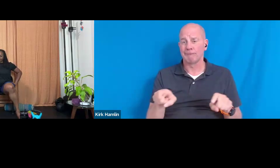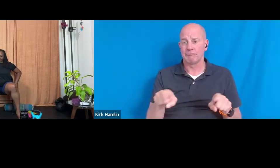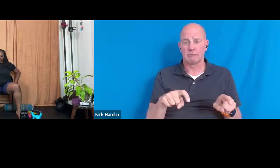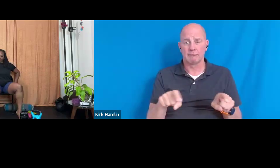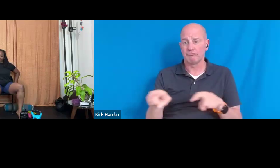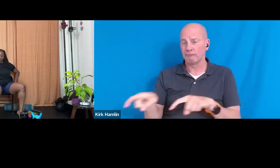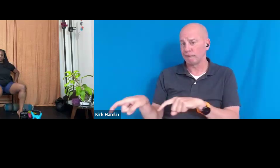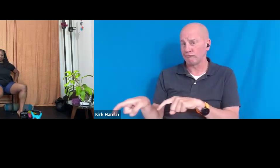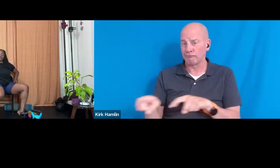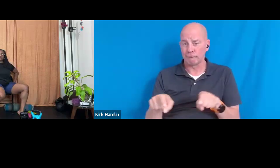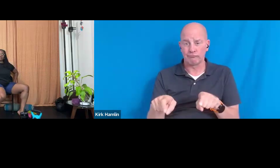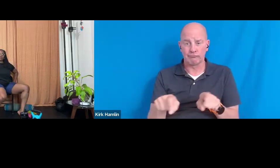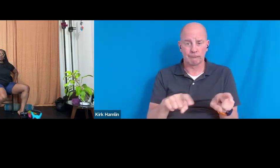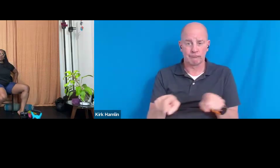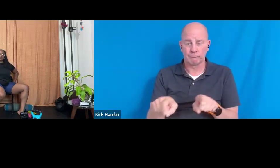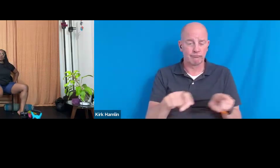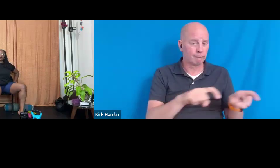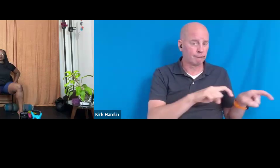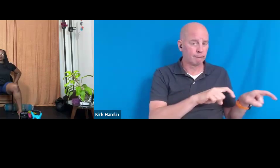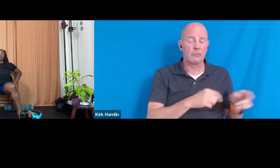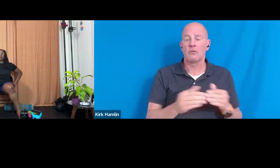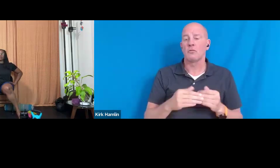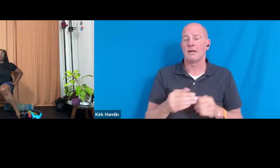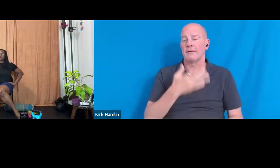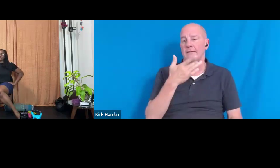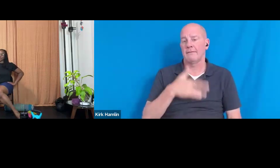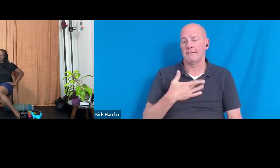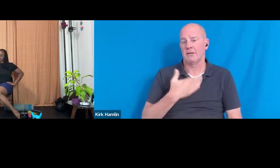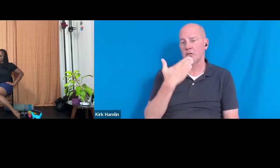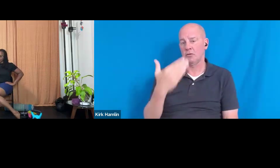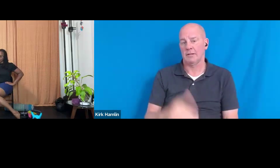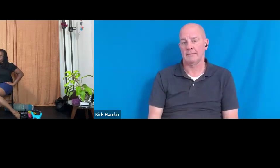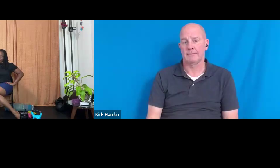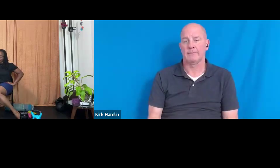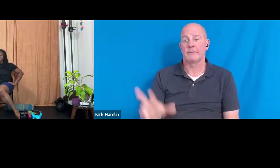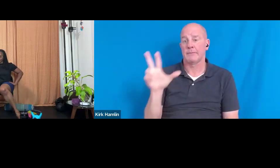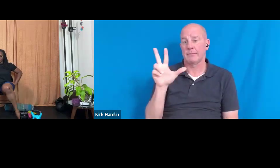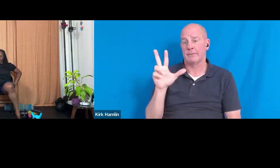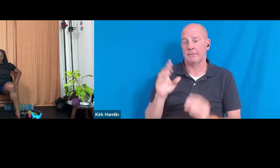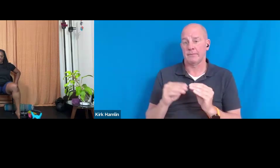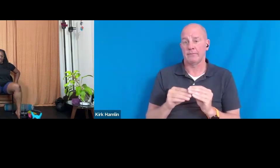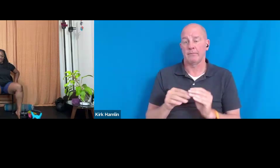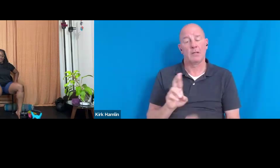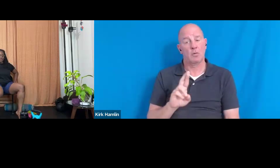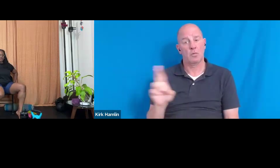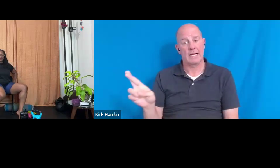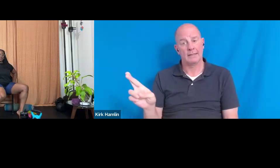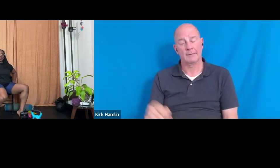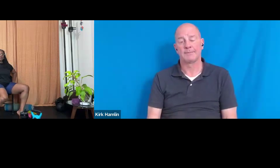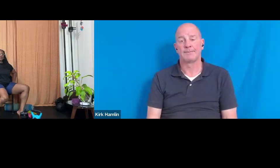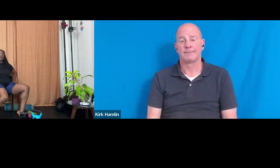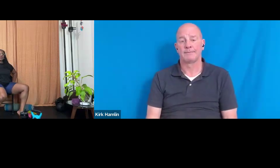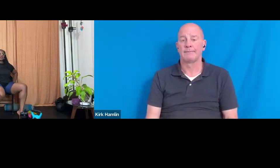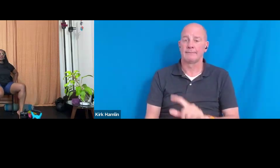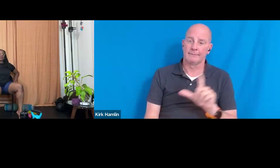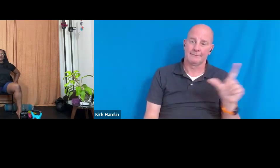go. Let's do 3 more. Knees to the right, knees to the